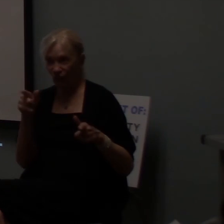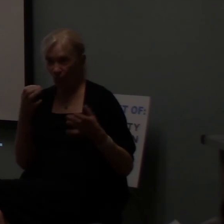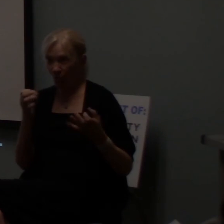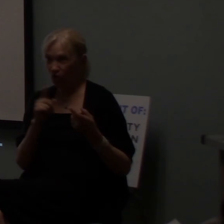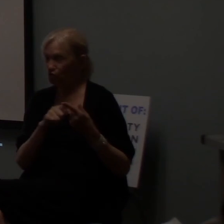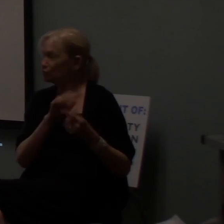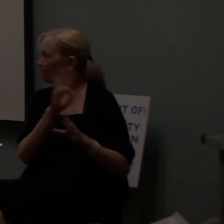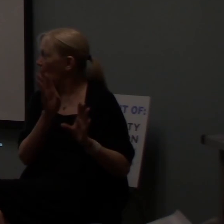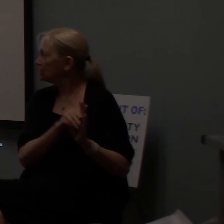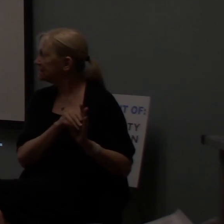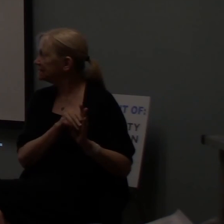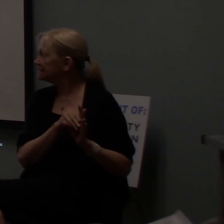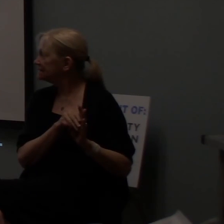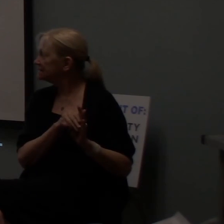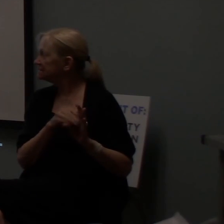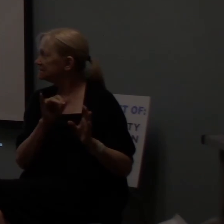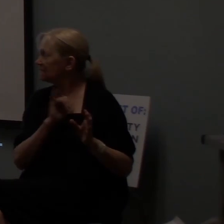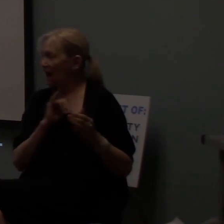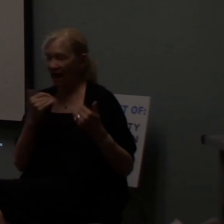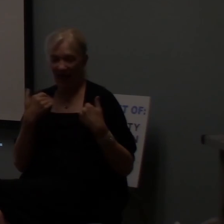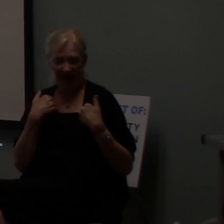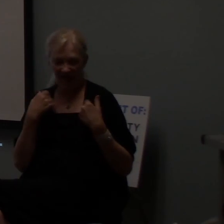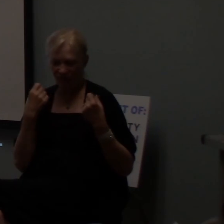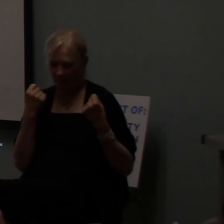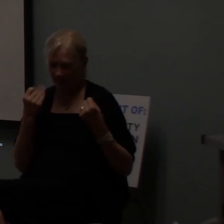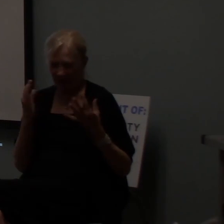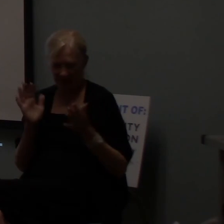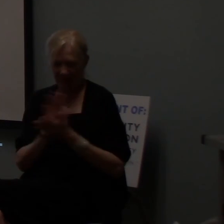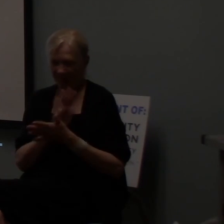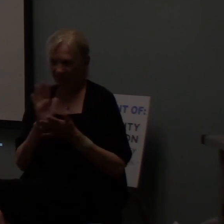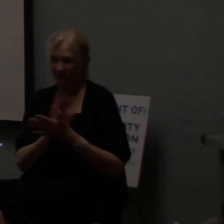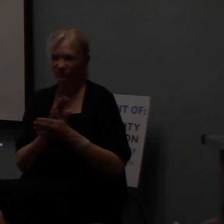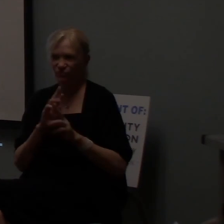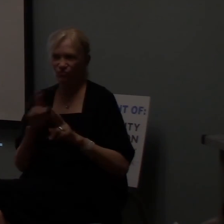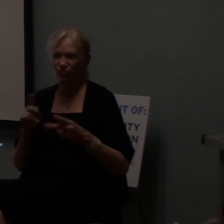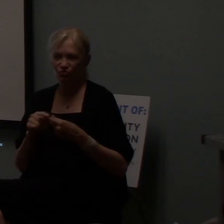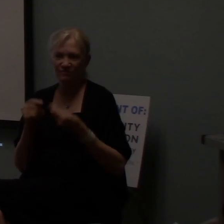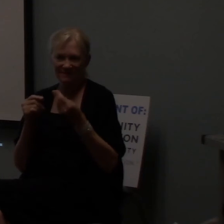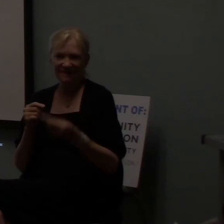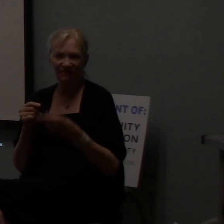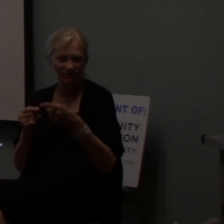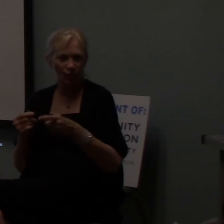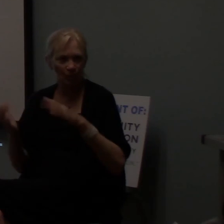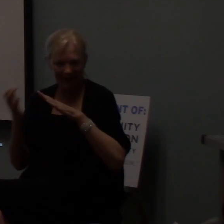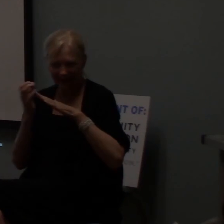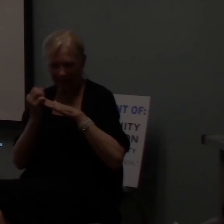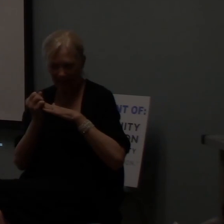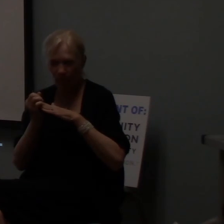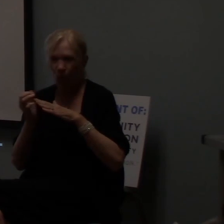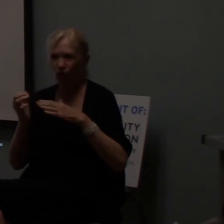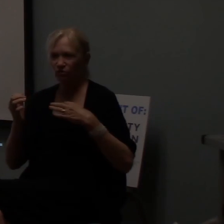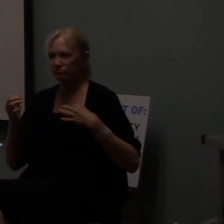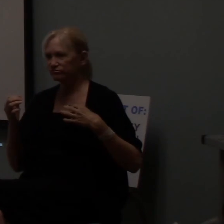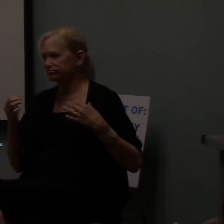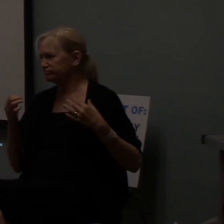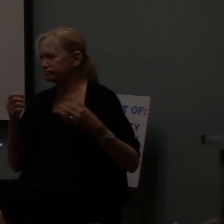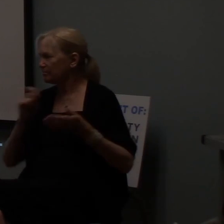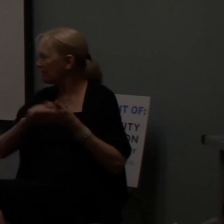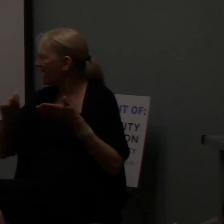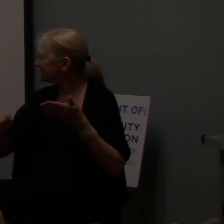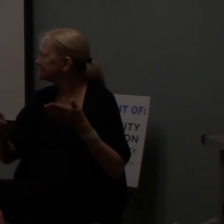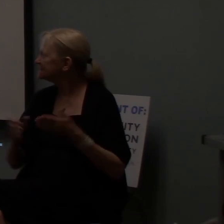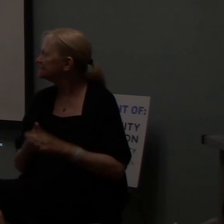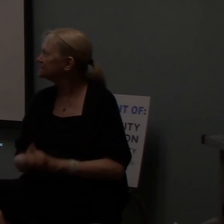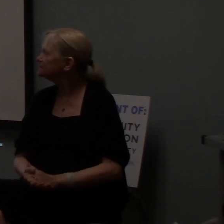participate. And I have hundreds of petitions ready to give you clipboards, shirts, pens. I'm